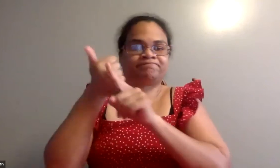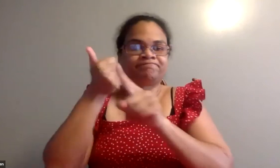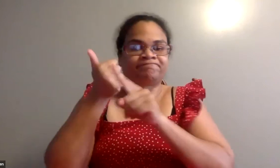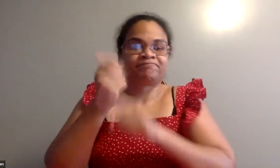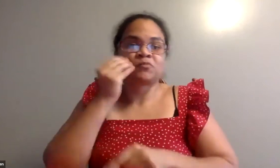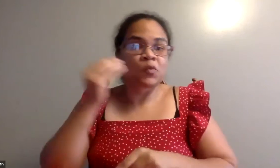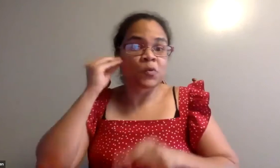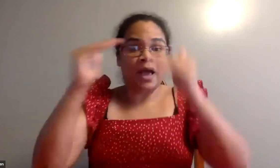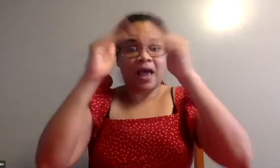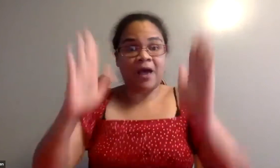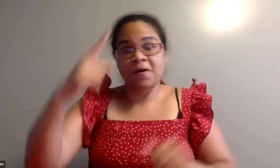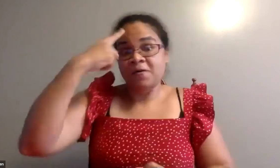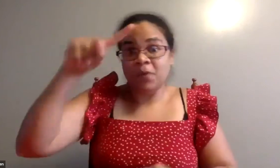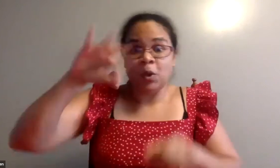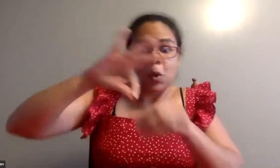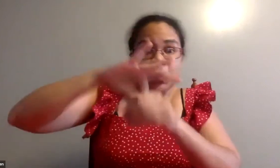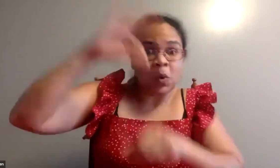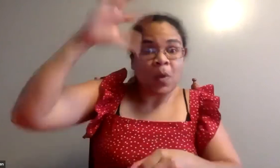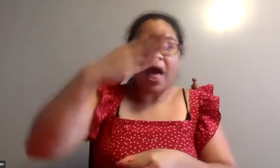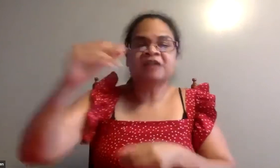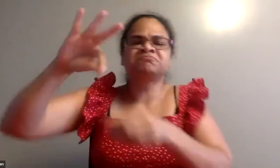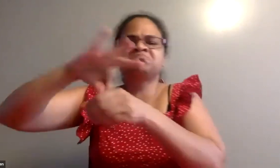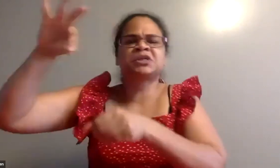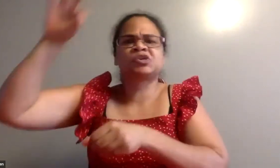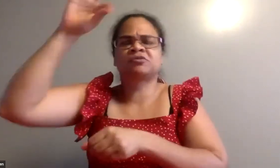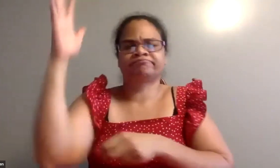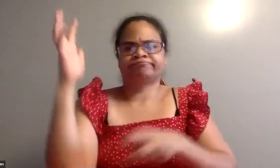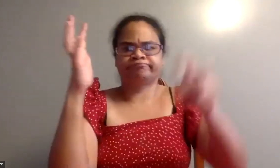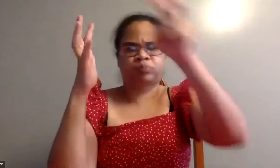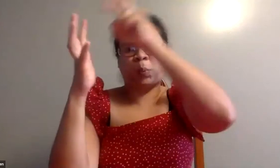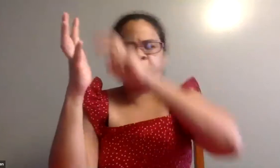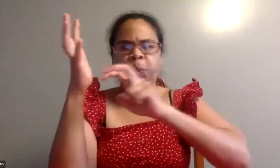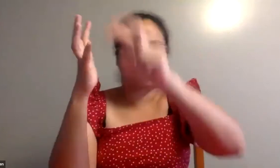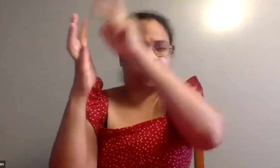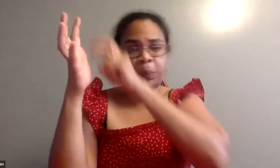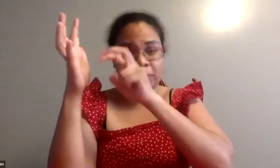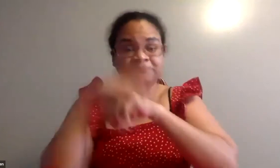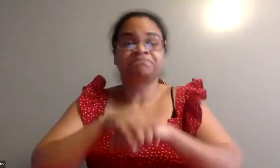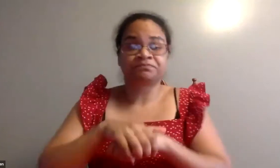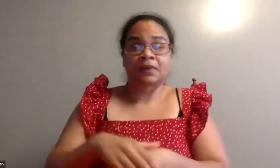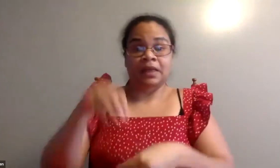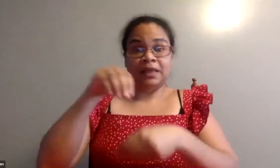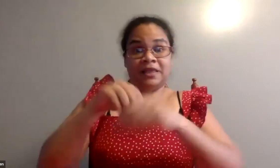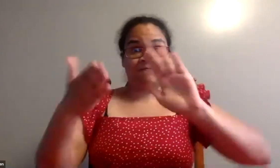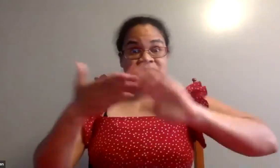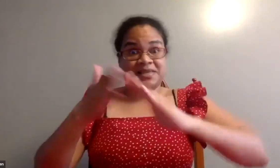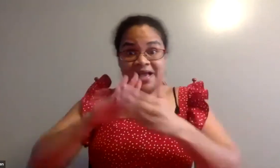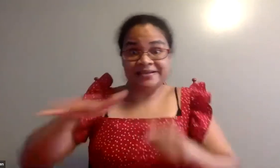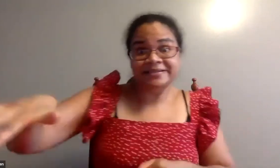And the reason being is that the tree is the house for ghosts and supernatural manifestations, or